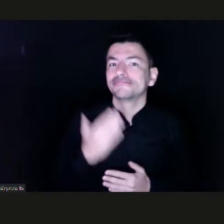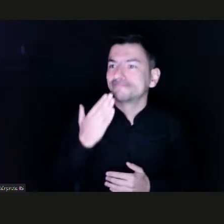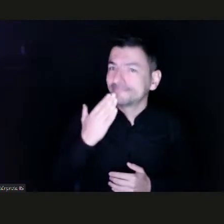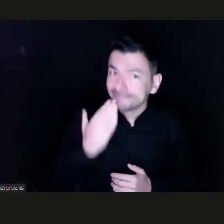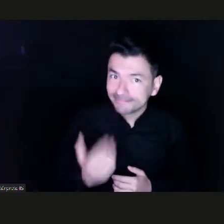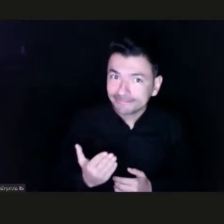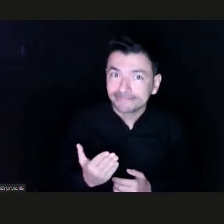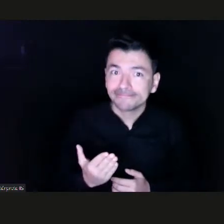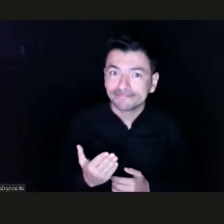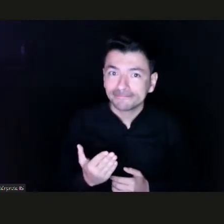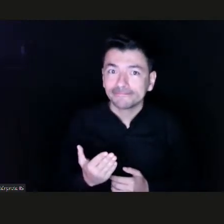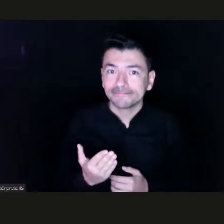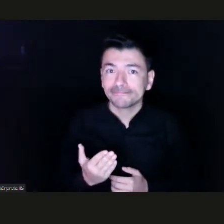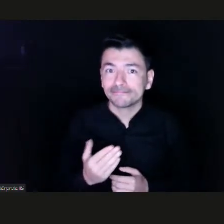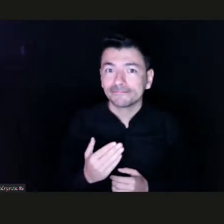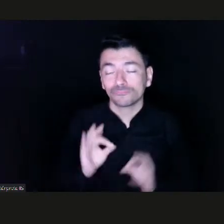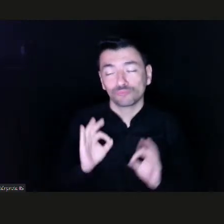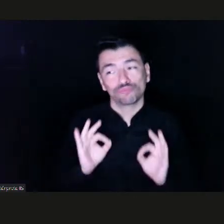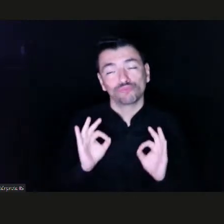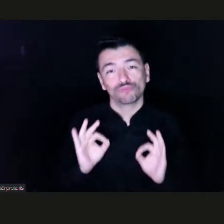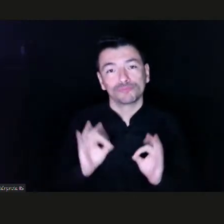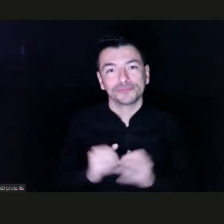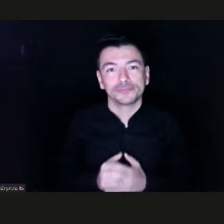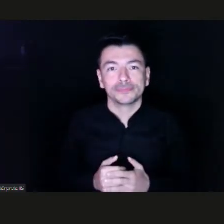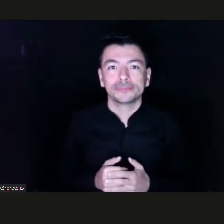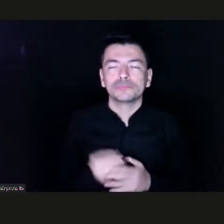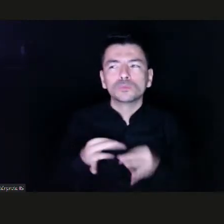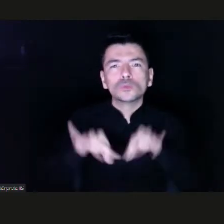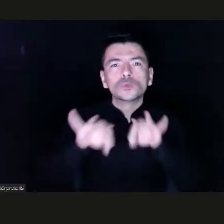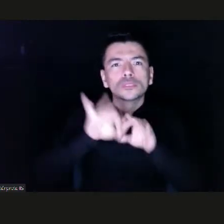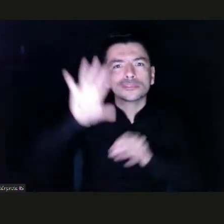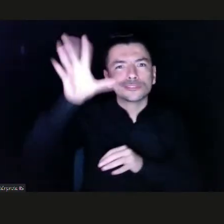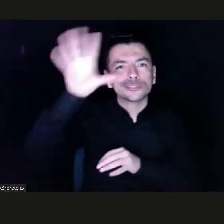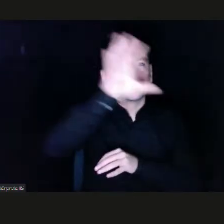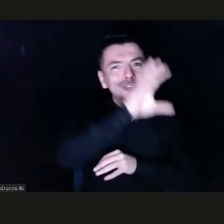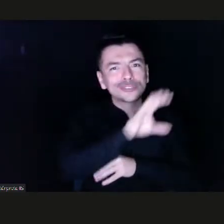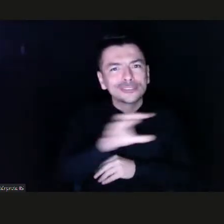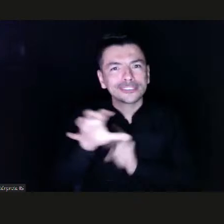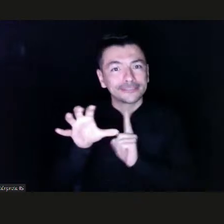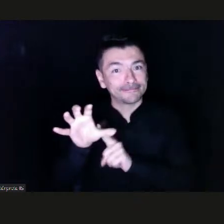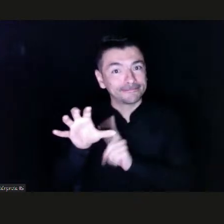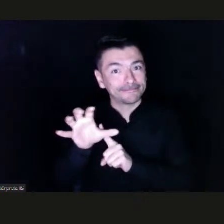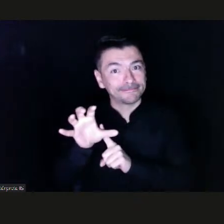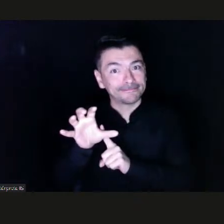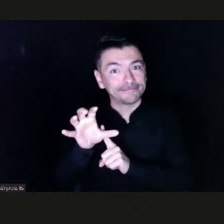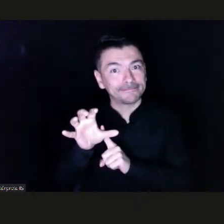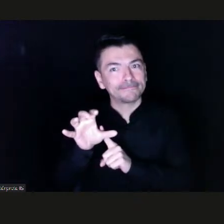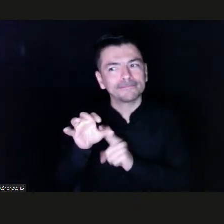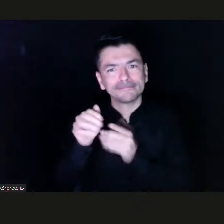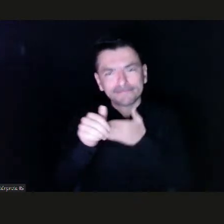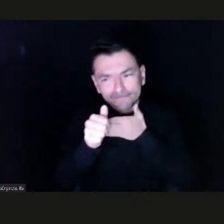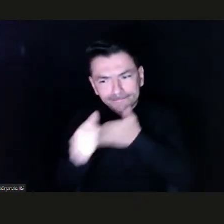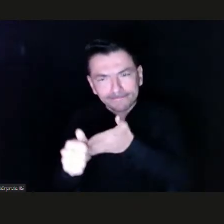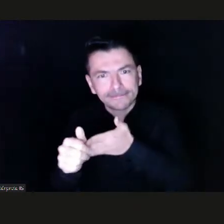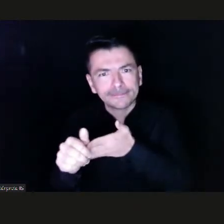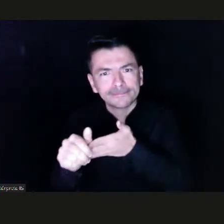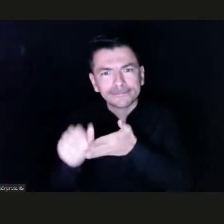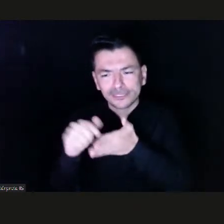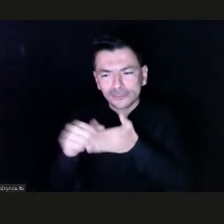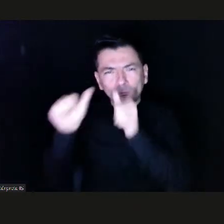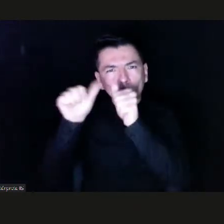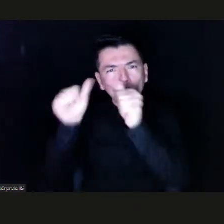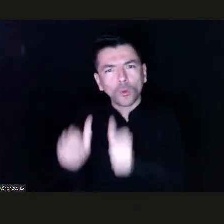to manufacturing and other areas that impact on the services sector. Trade in services is critical, especially